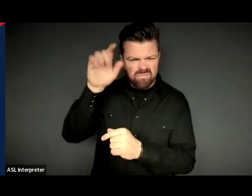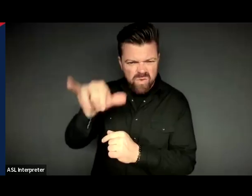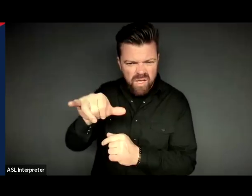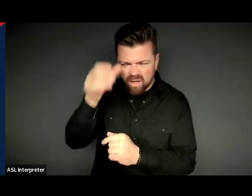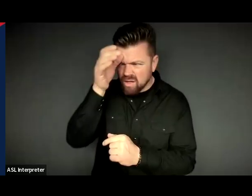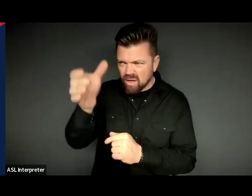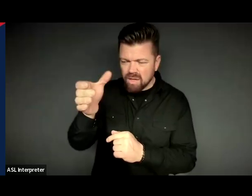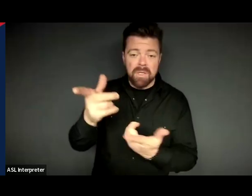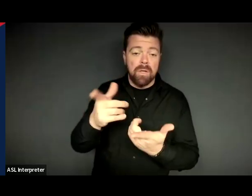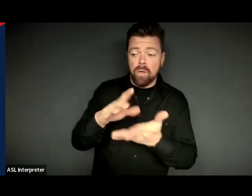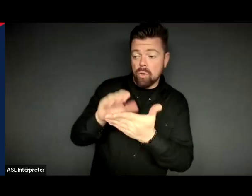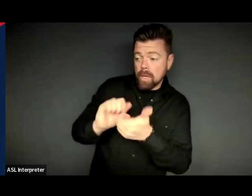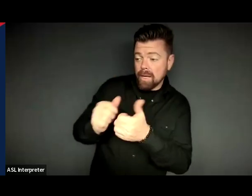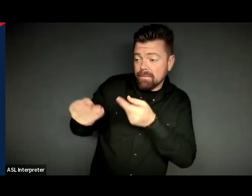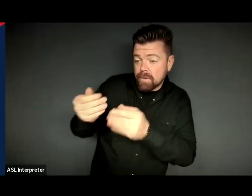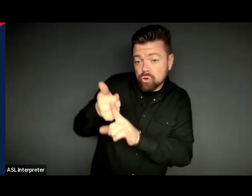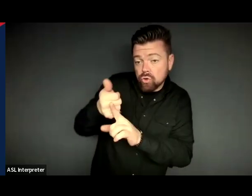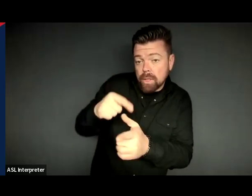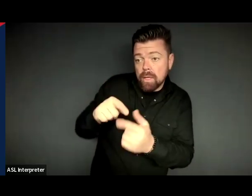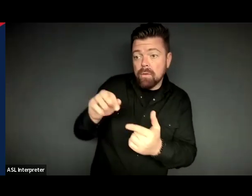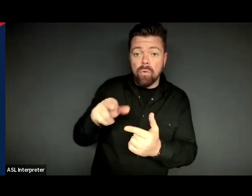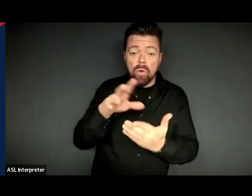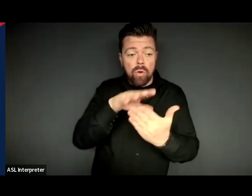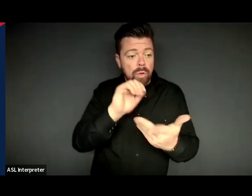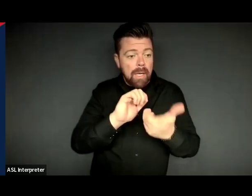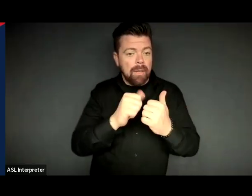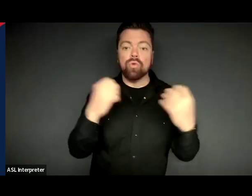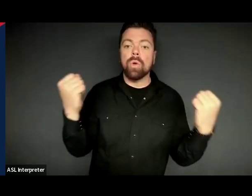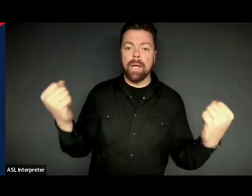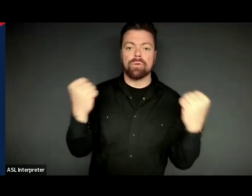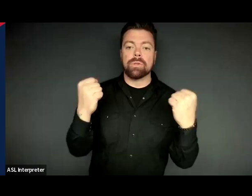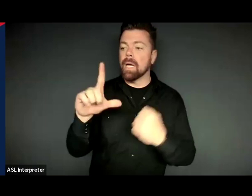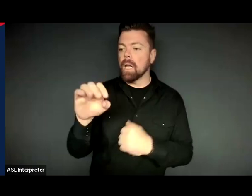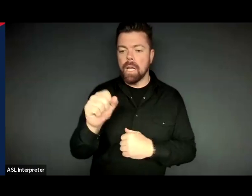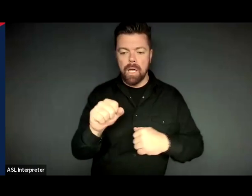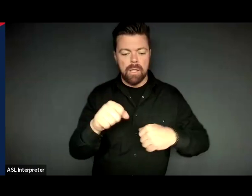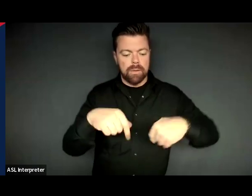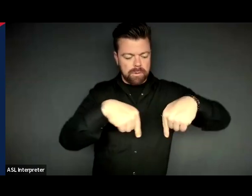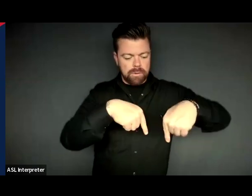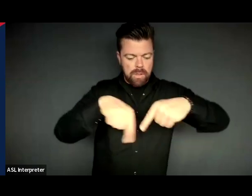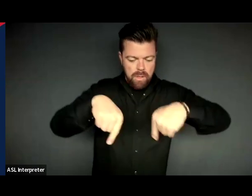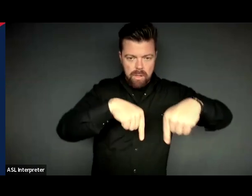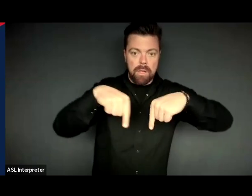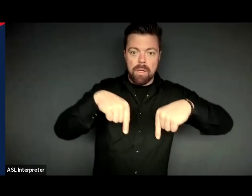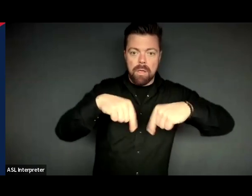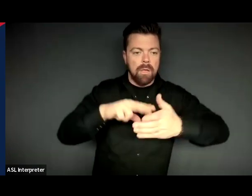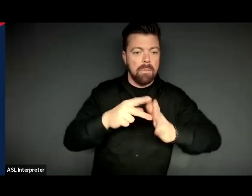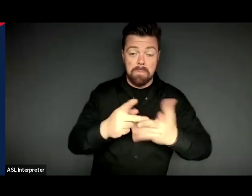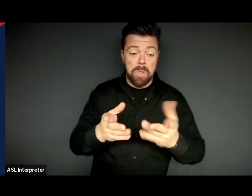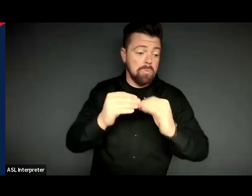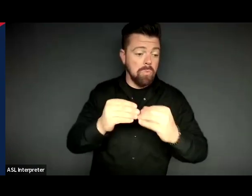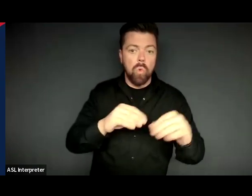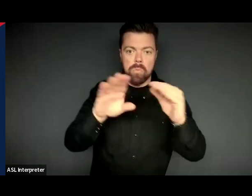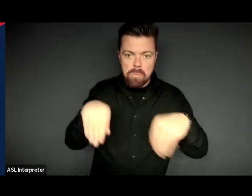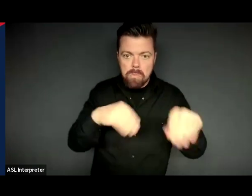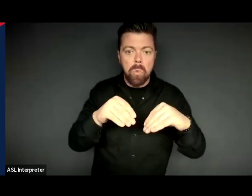feed yourself. Mobility training might be learning how to exercise your legs so that eventually you'll become more mobile. So it can